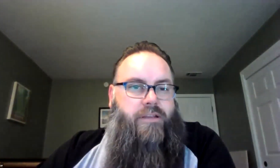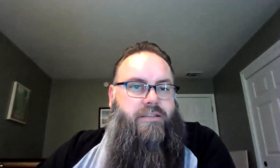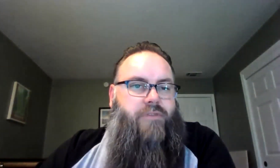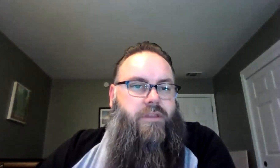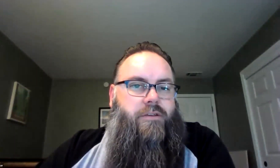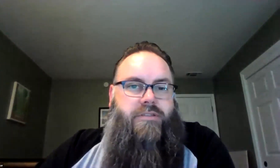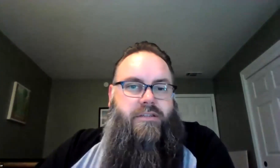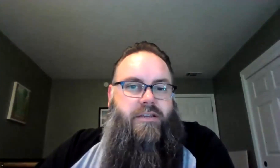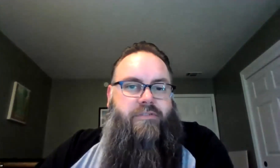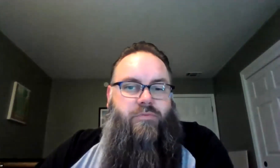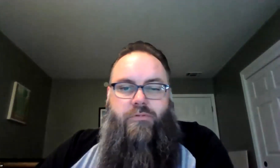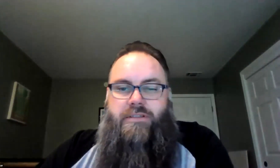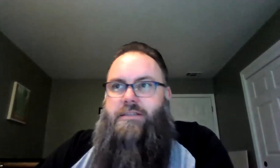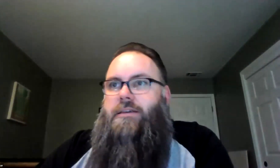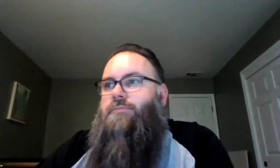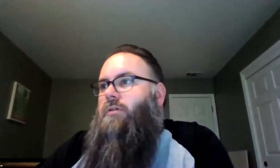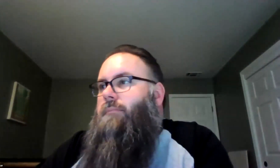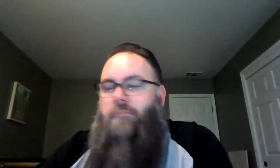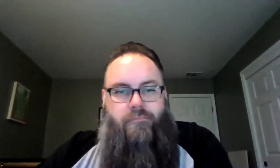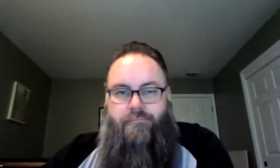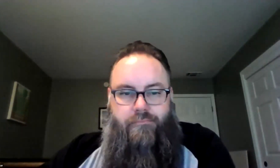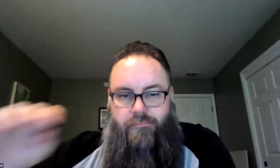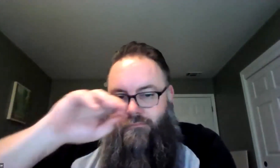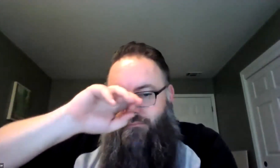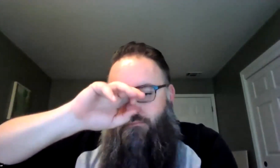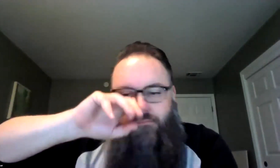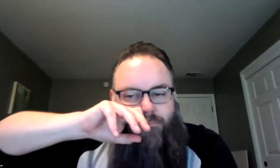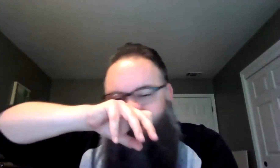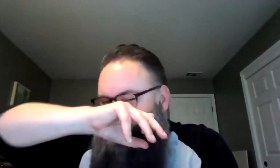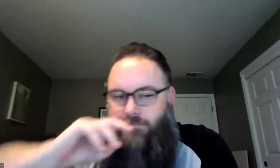share, please, for the UC Davis Redwood Seed Program.